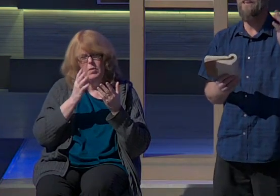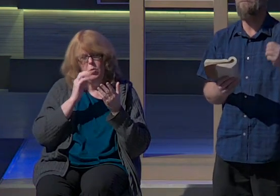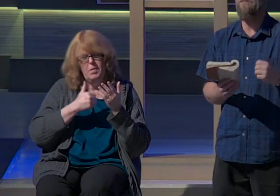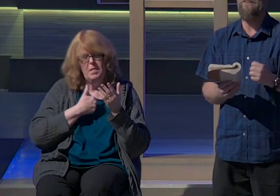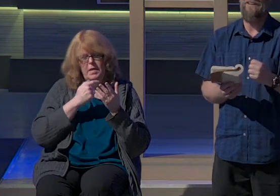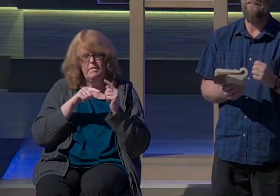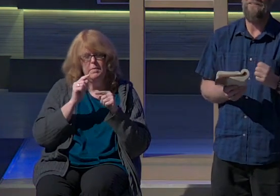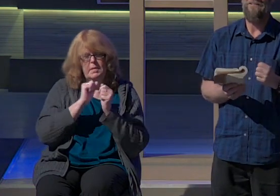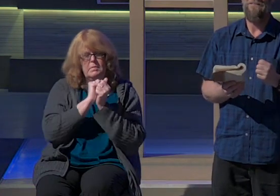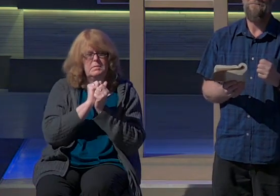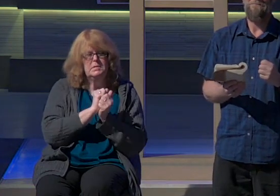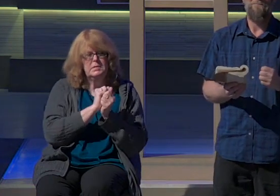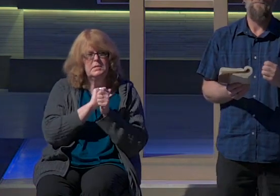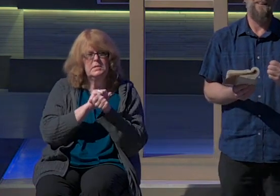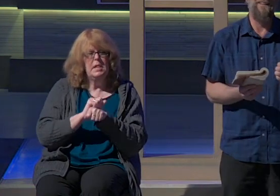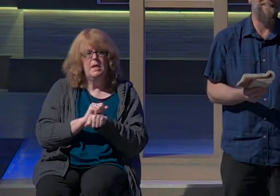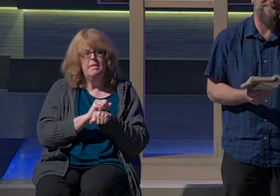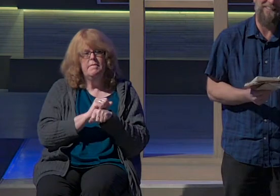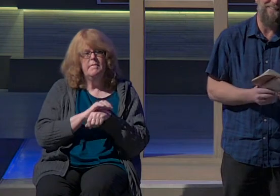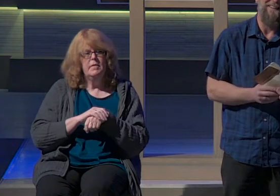go into captivity.